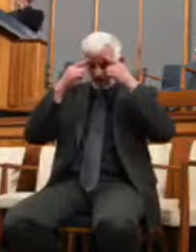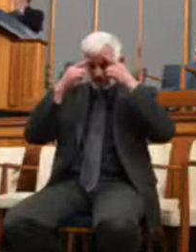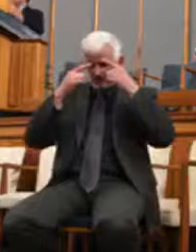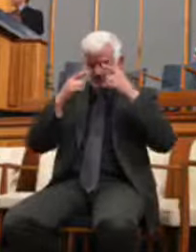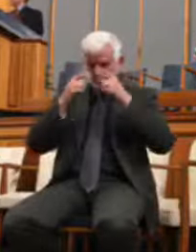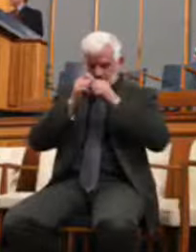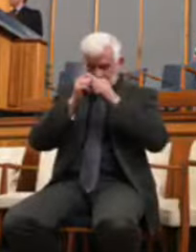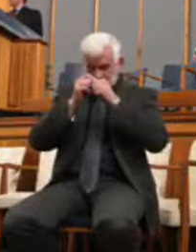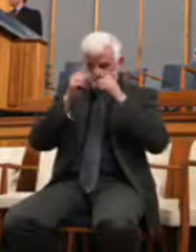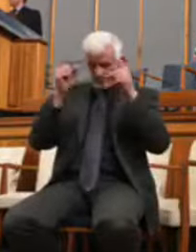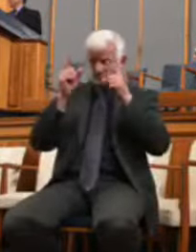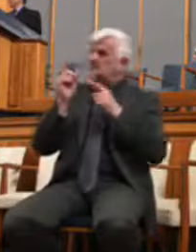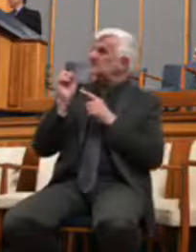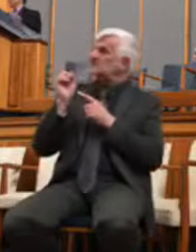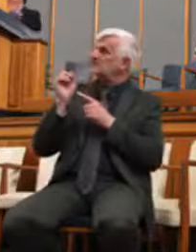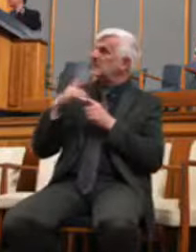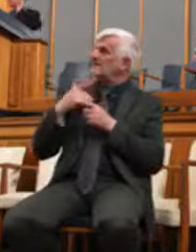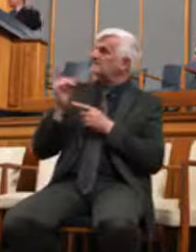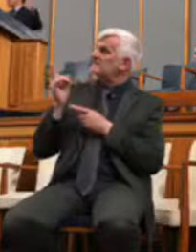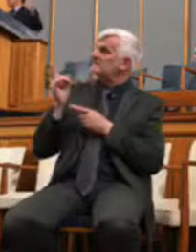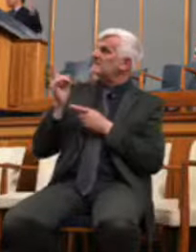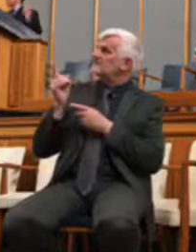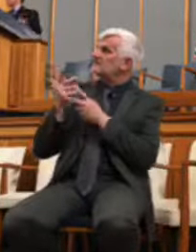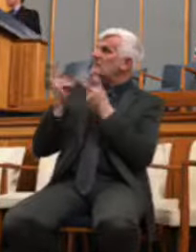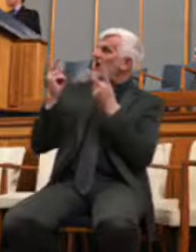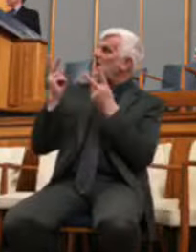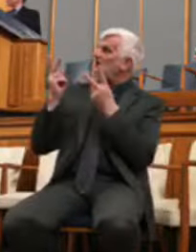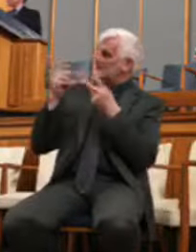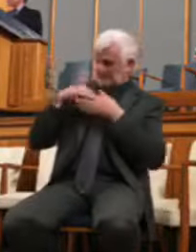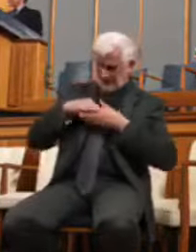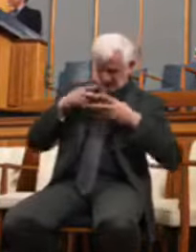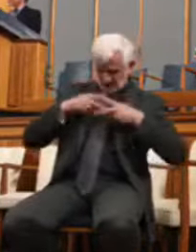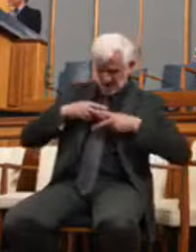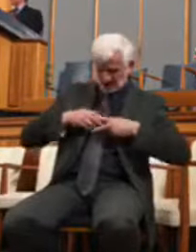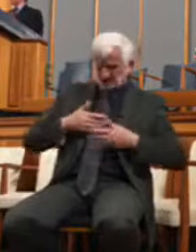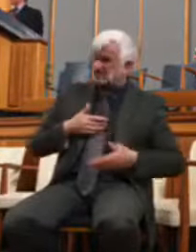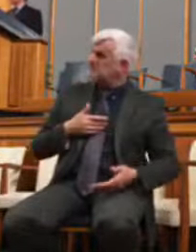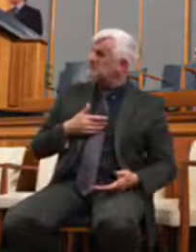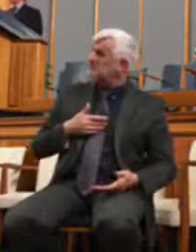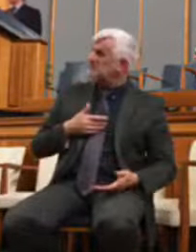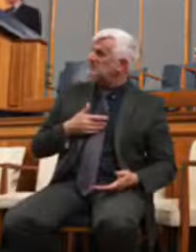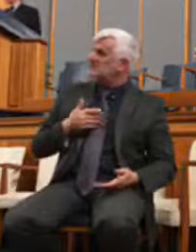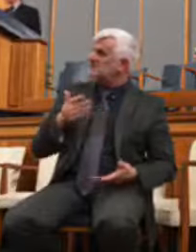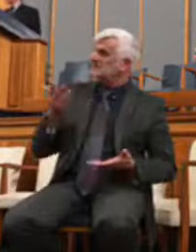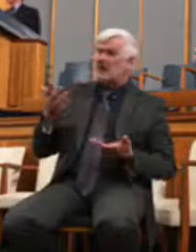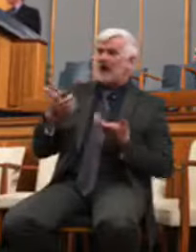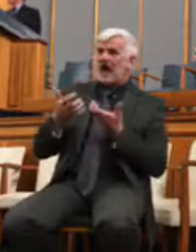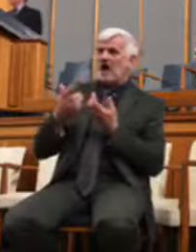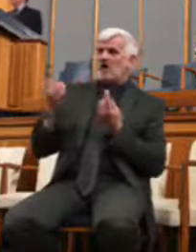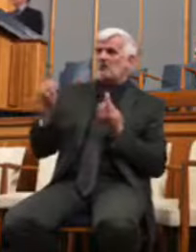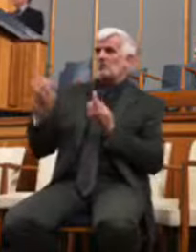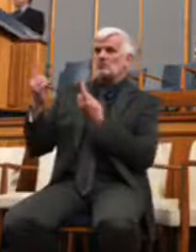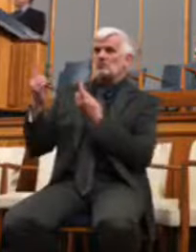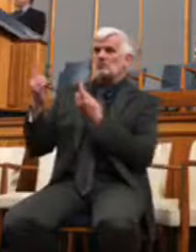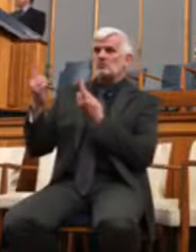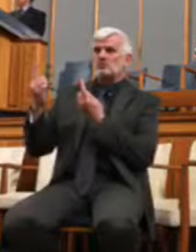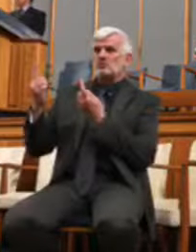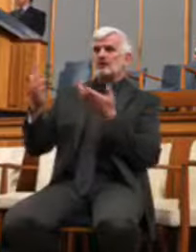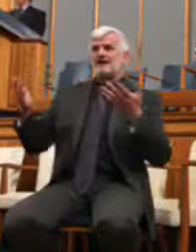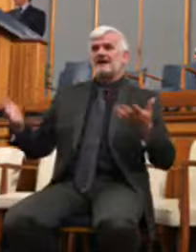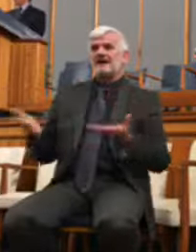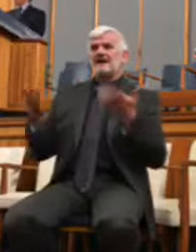light. God is bright. I cannot approach him in a shallow way.